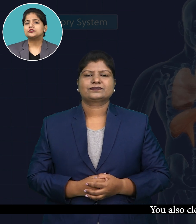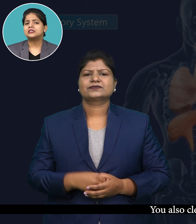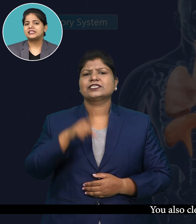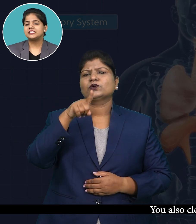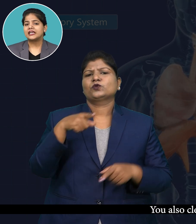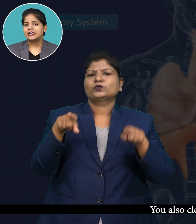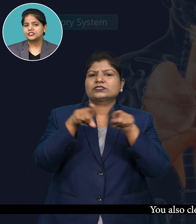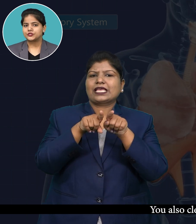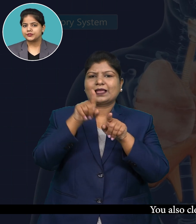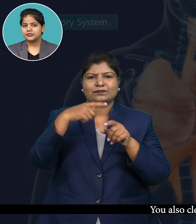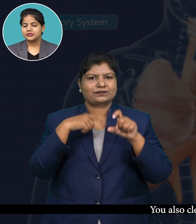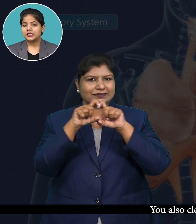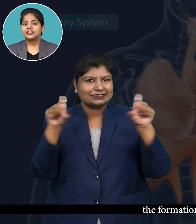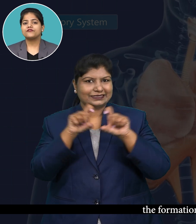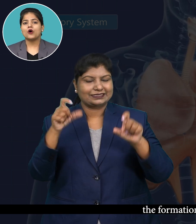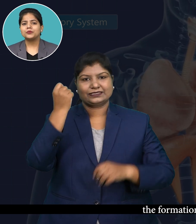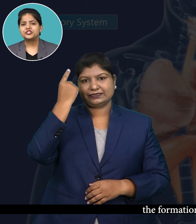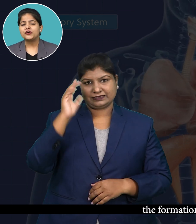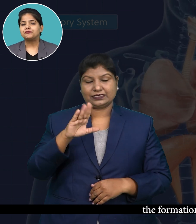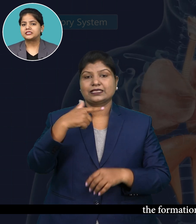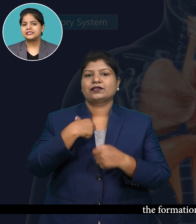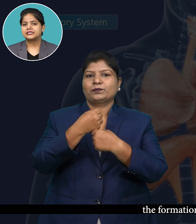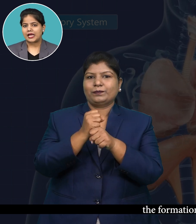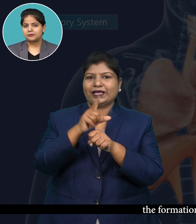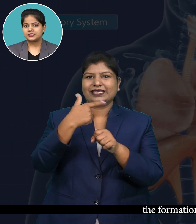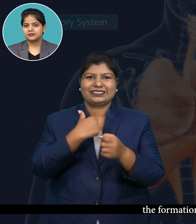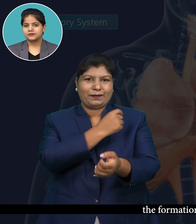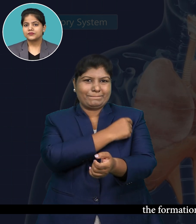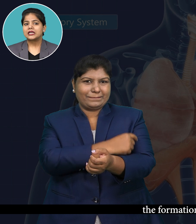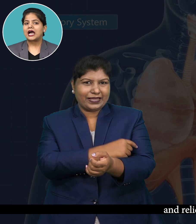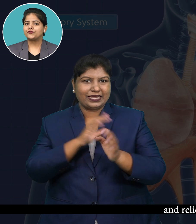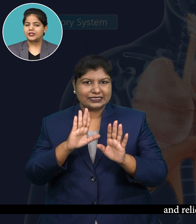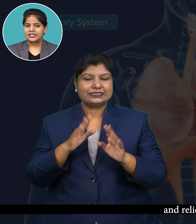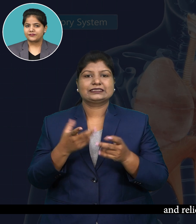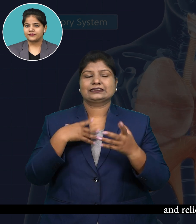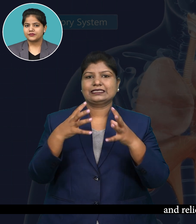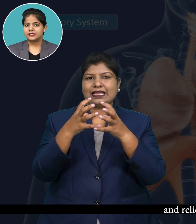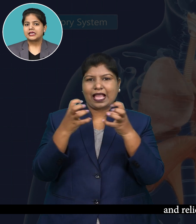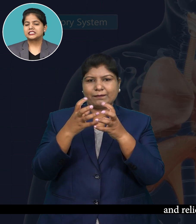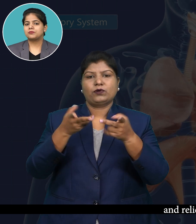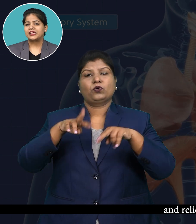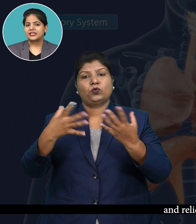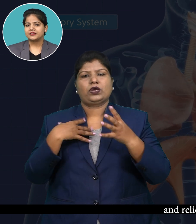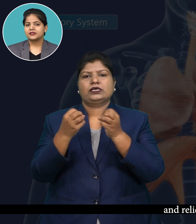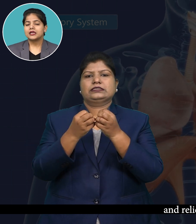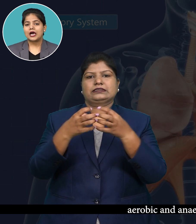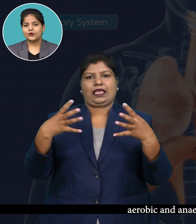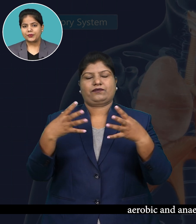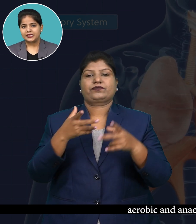You also clearly understood the formation of muscle cramps and relief,